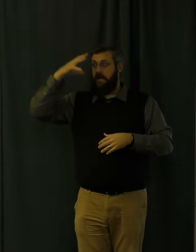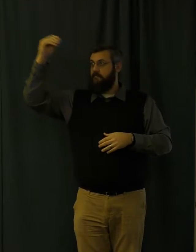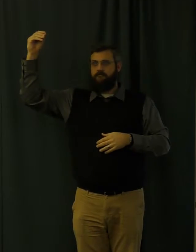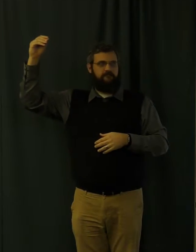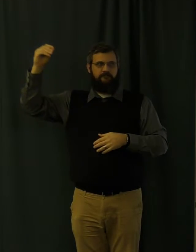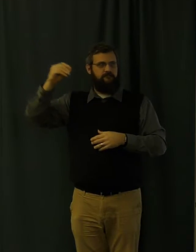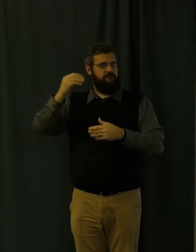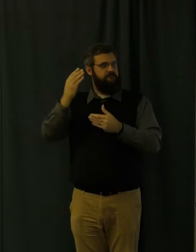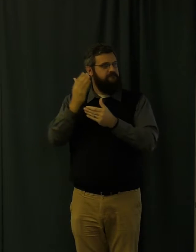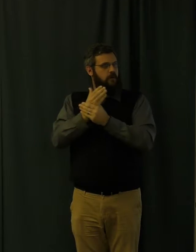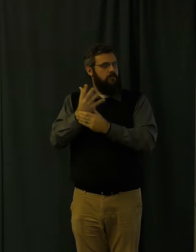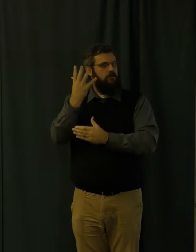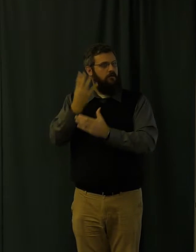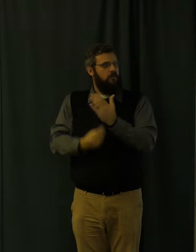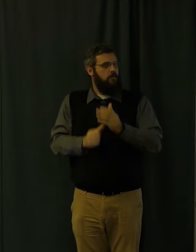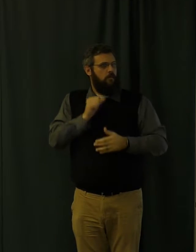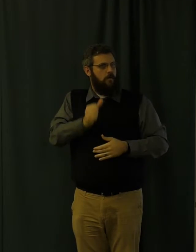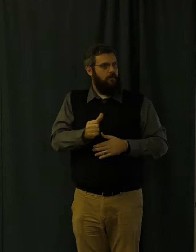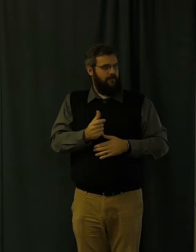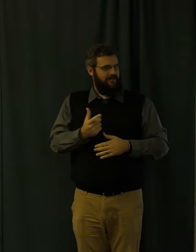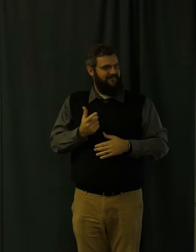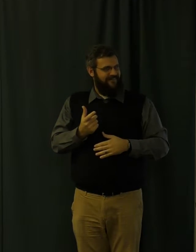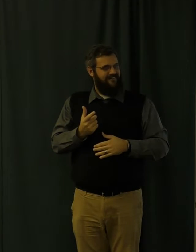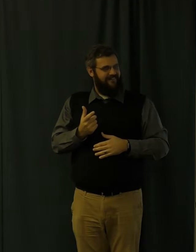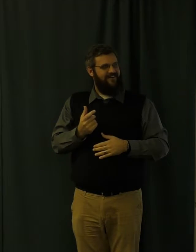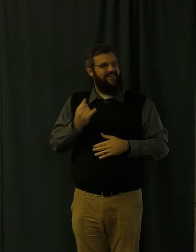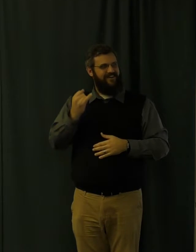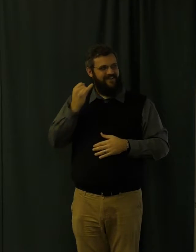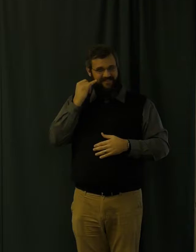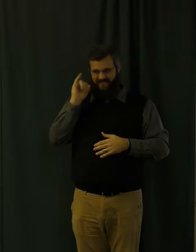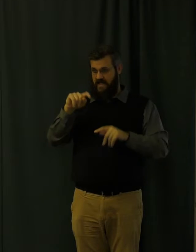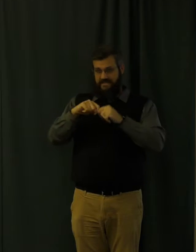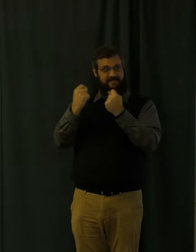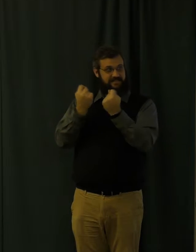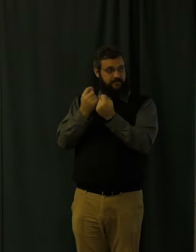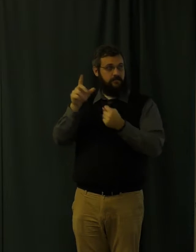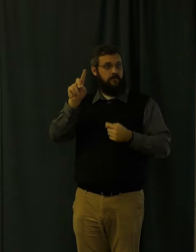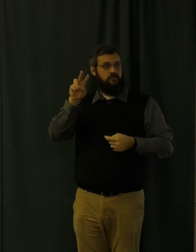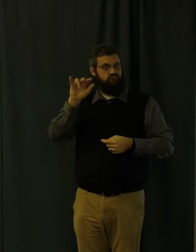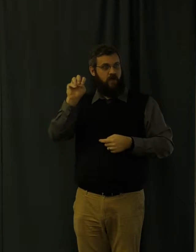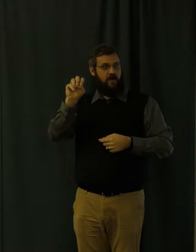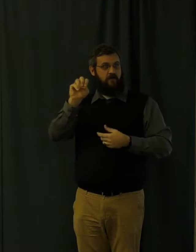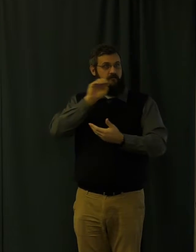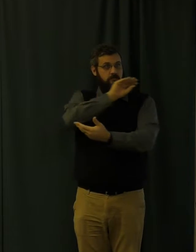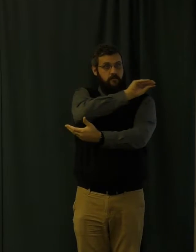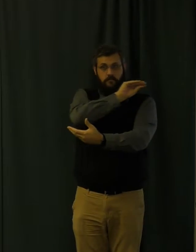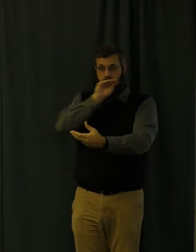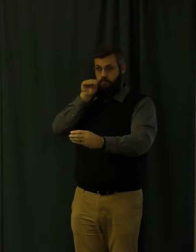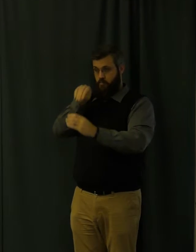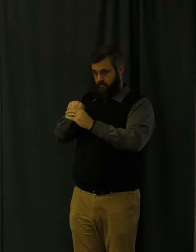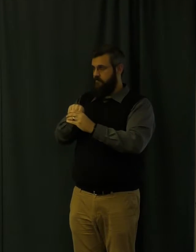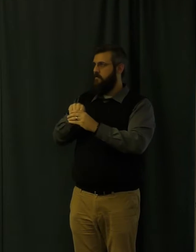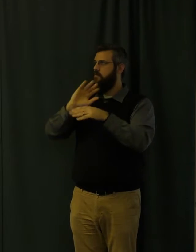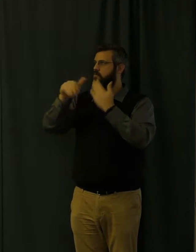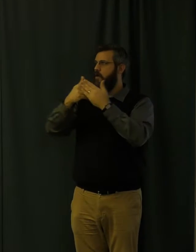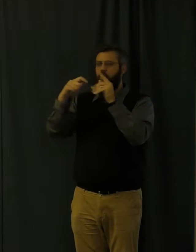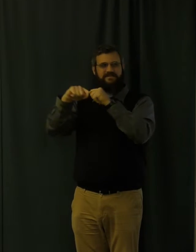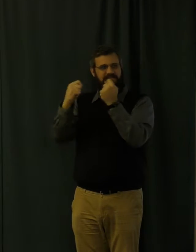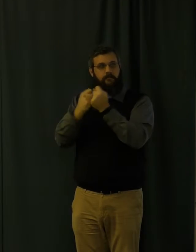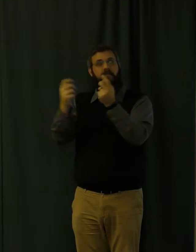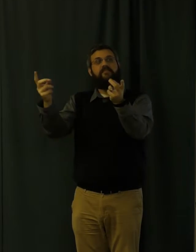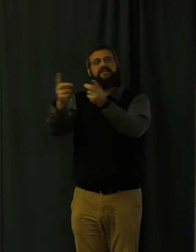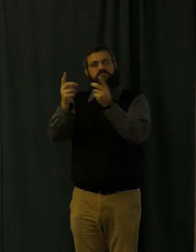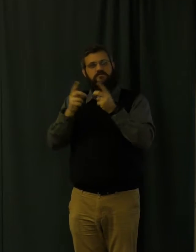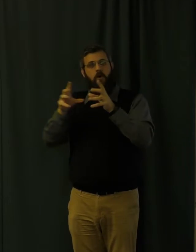stuff disappearing because they were the owner. When you move something into a Team Drive, that Team Drive becomes the owner. In essence, the district becomes the